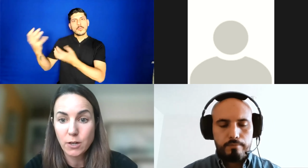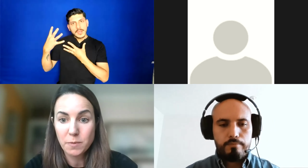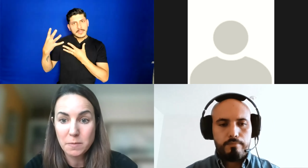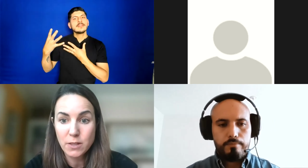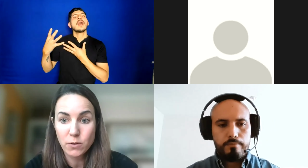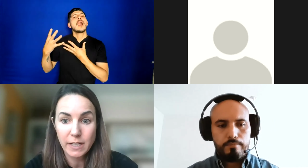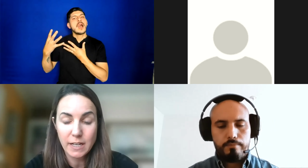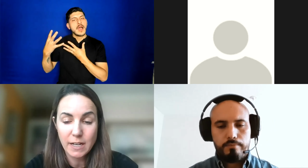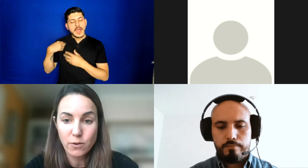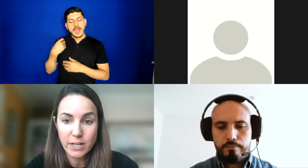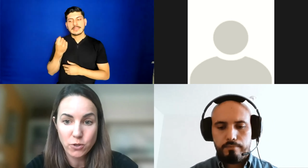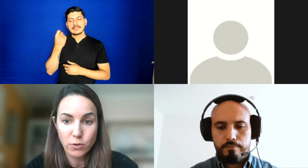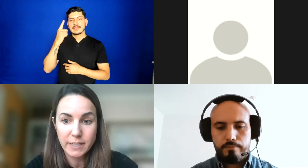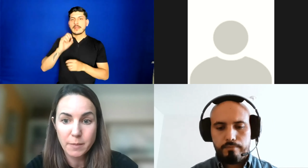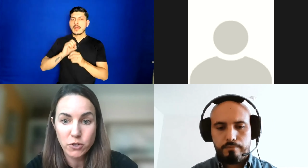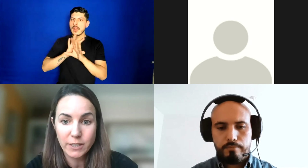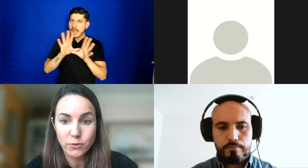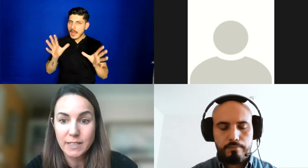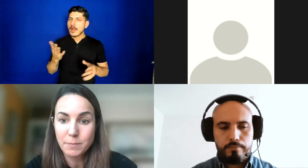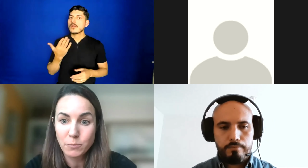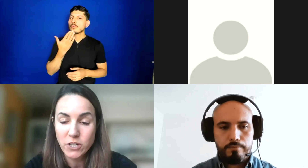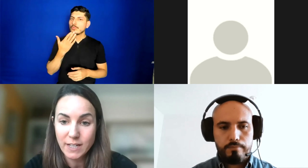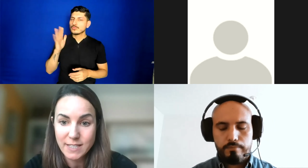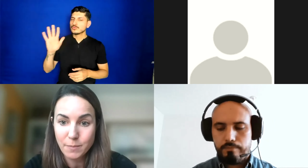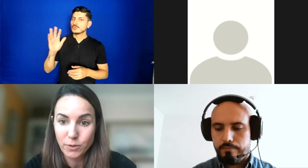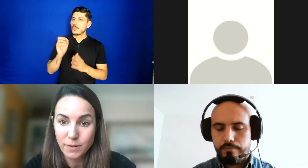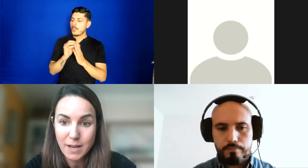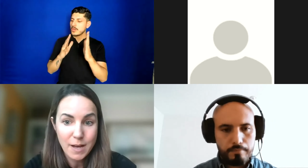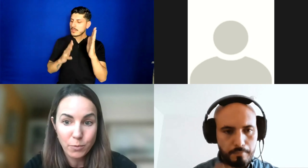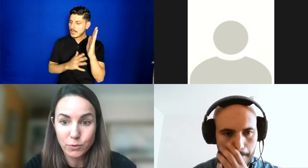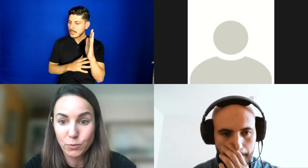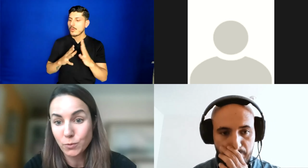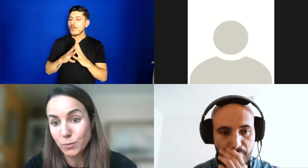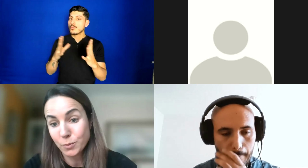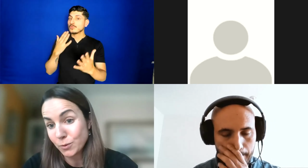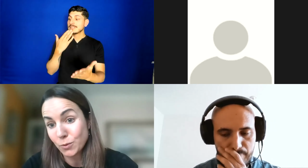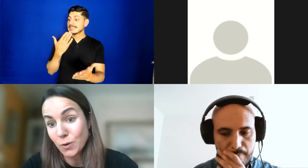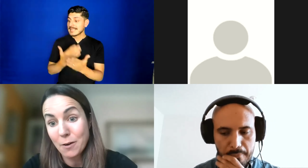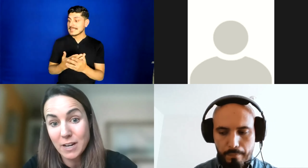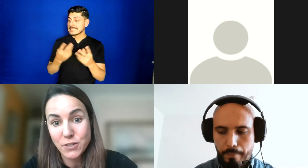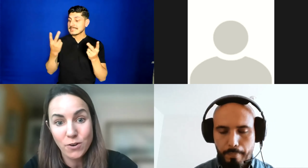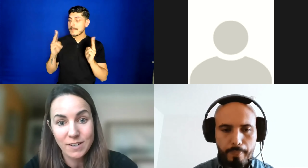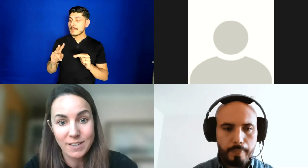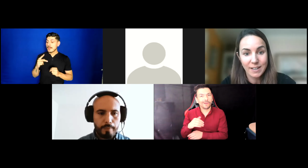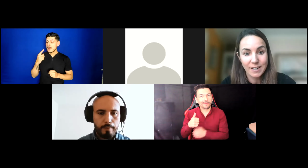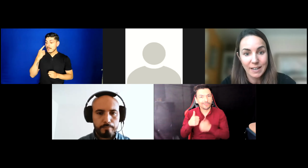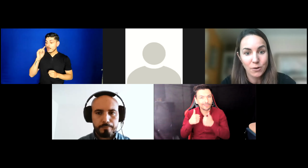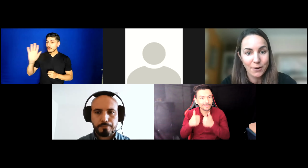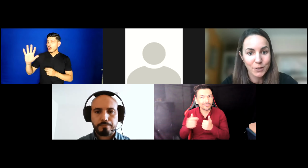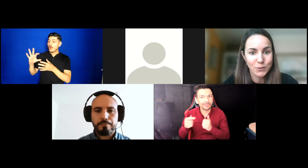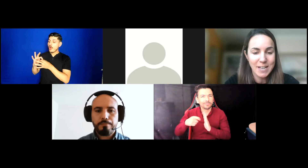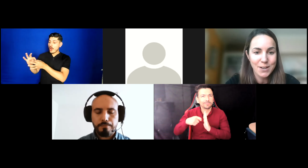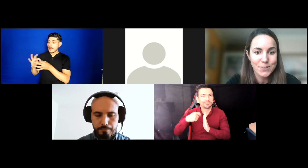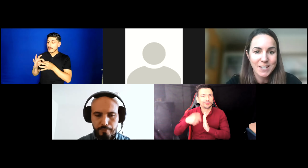we can dream in sign language. So thank you very much. Thank you for your